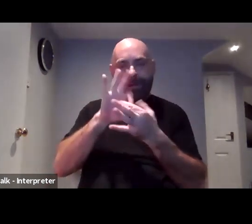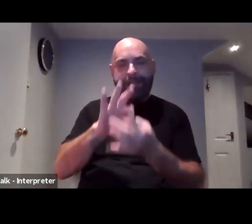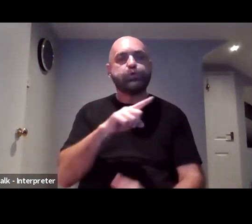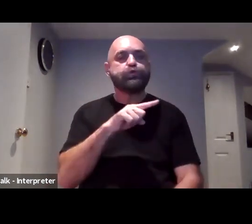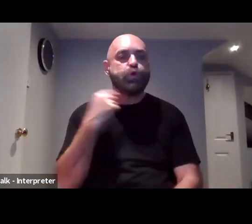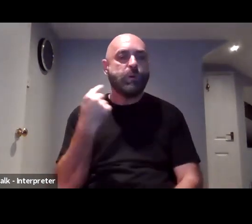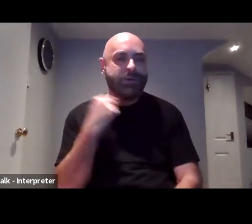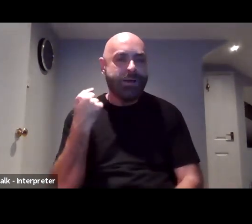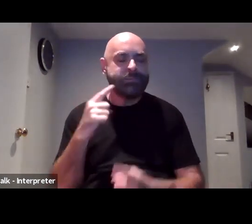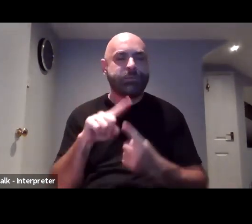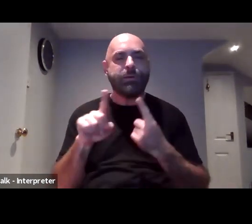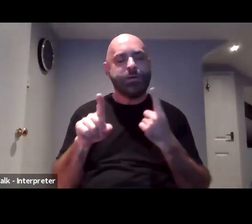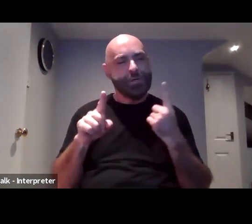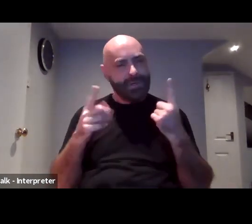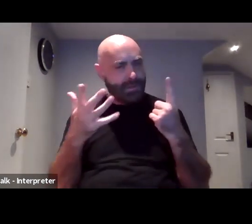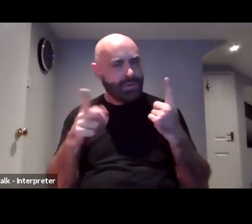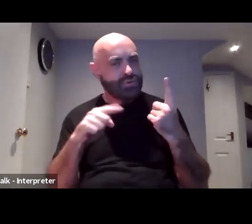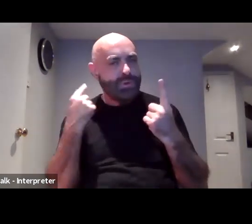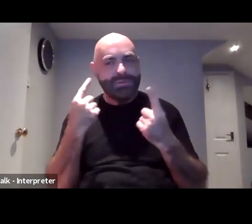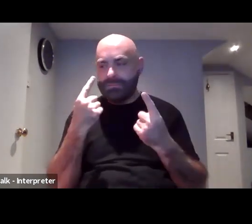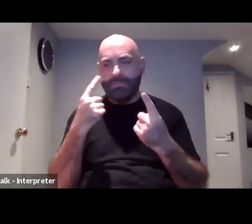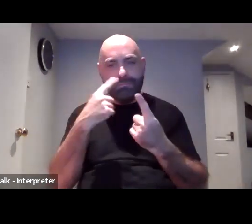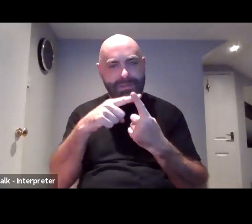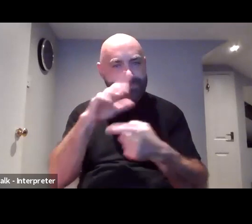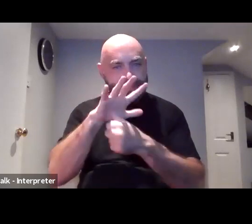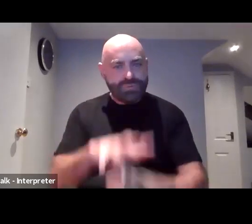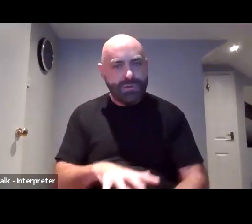and short of suicide, it relates to depression.